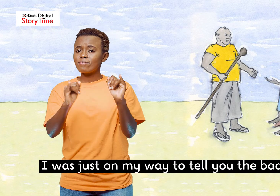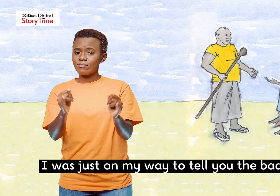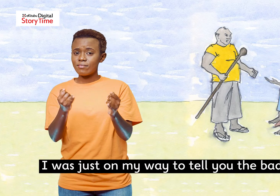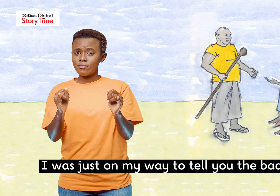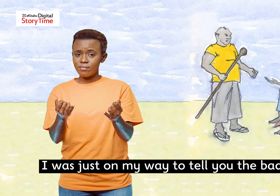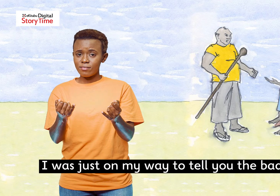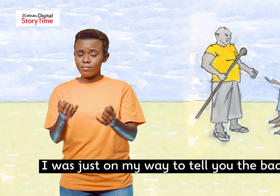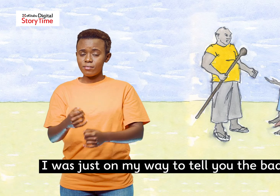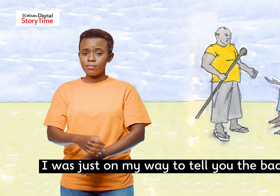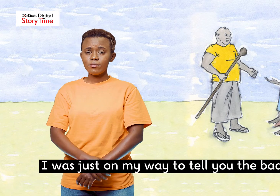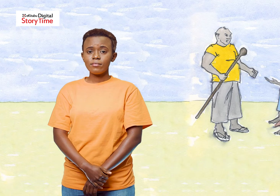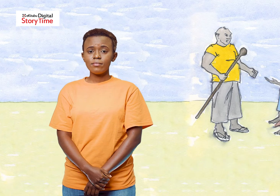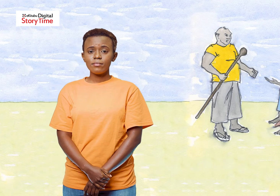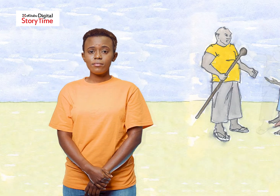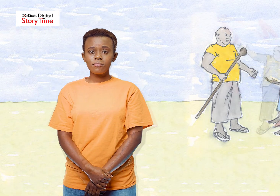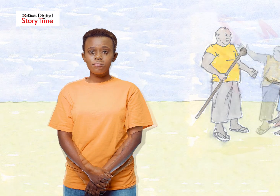my way to tell you the bad news."